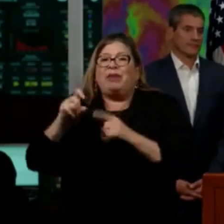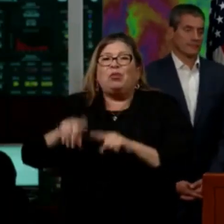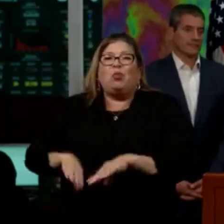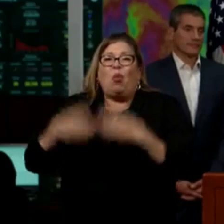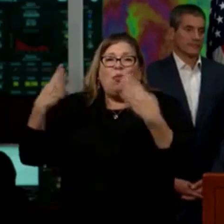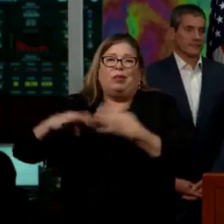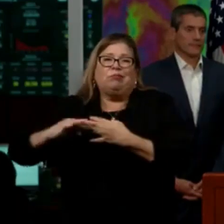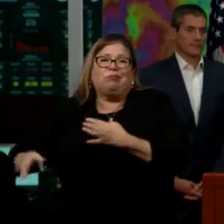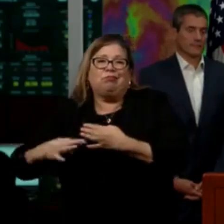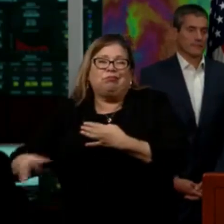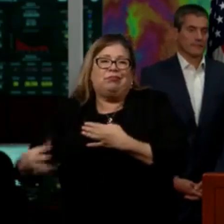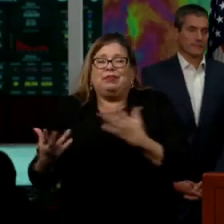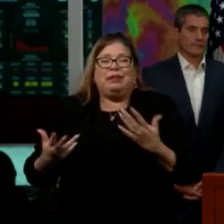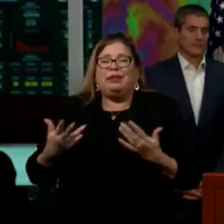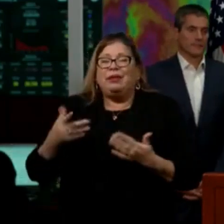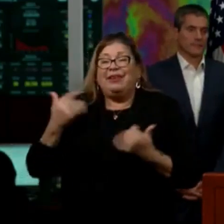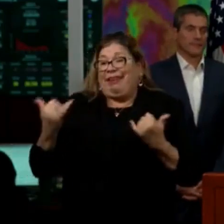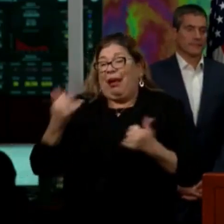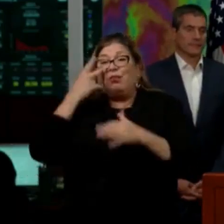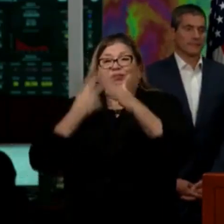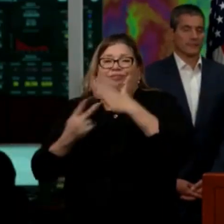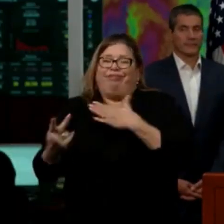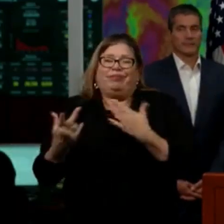storms. There's just too much uncertainty at this moment.